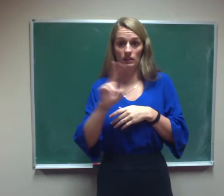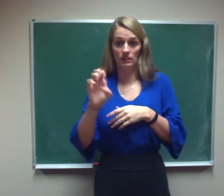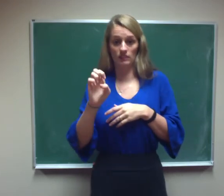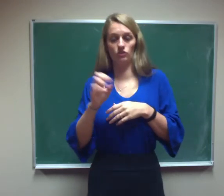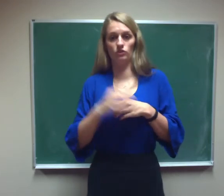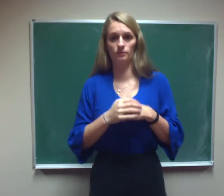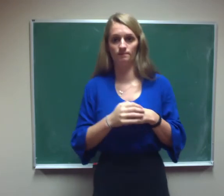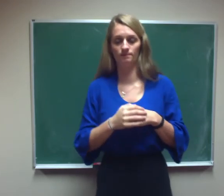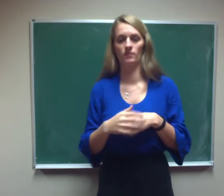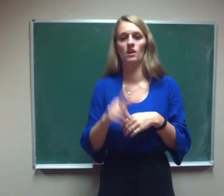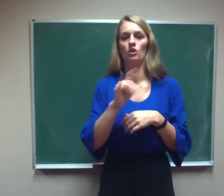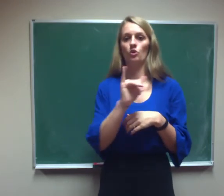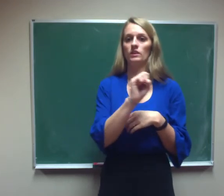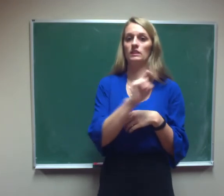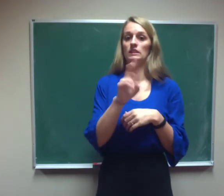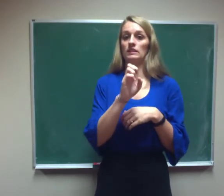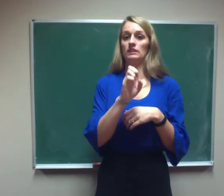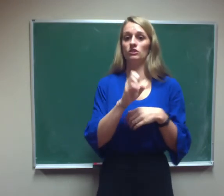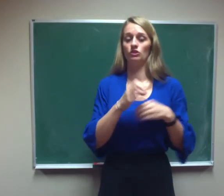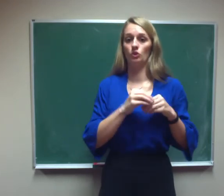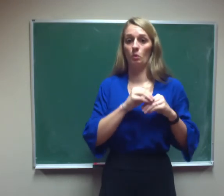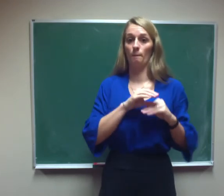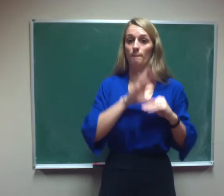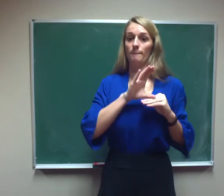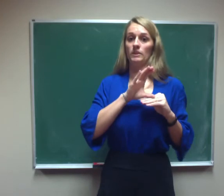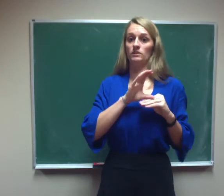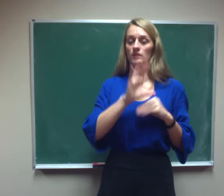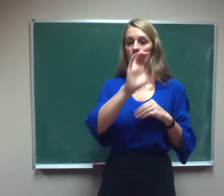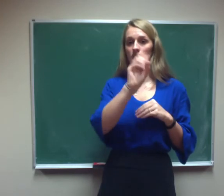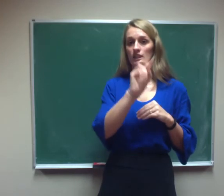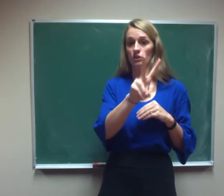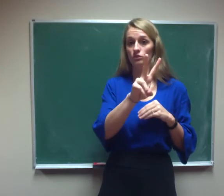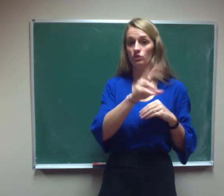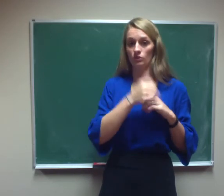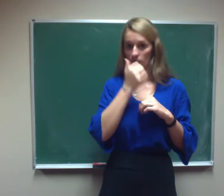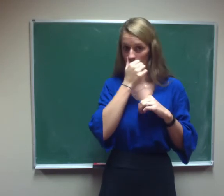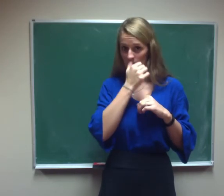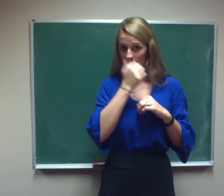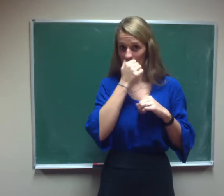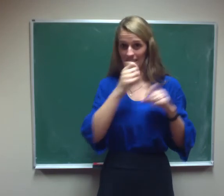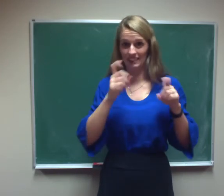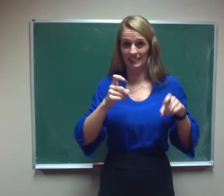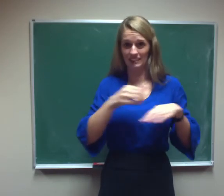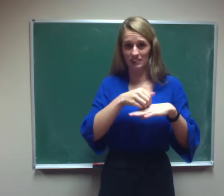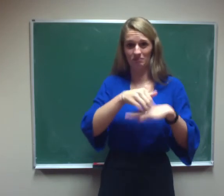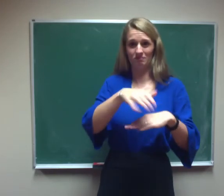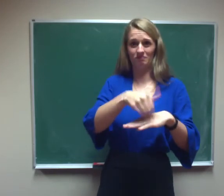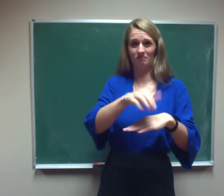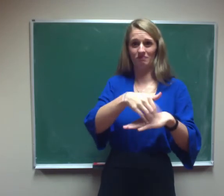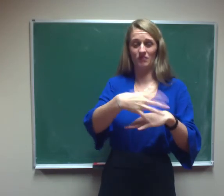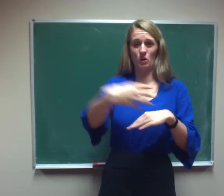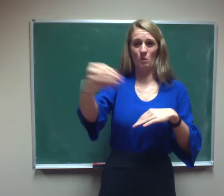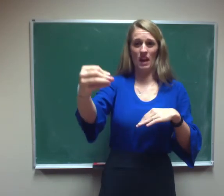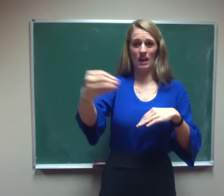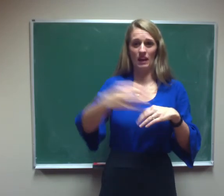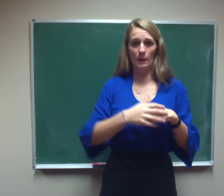it, carbon dioxide readily diffuses, moves from areas of high concentration to areas of low concentration into blood vessels,